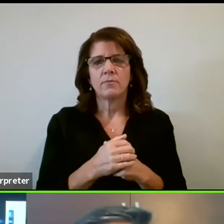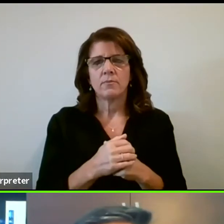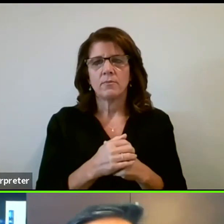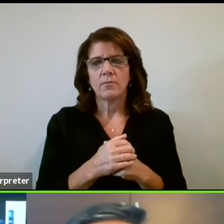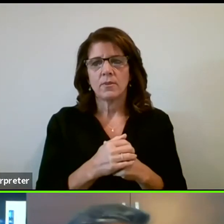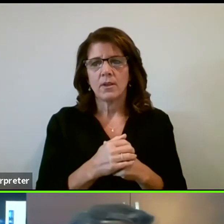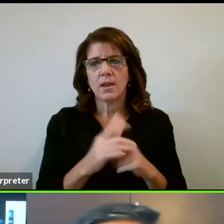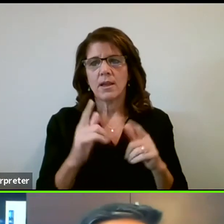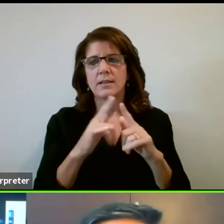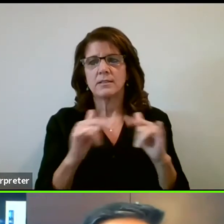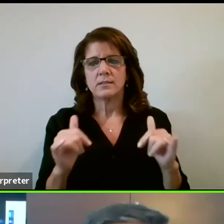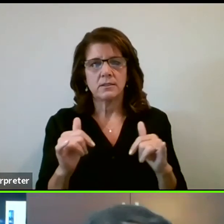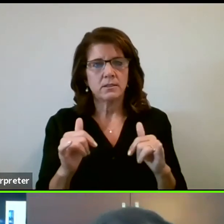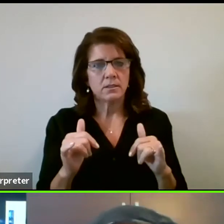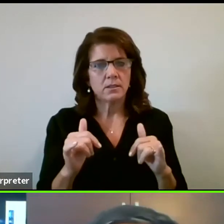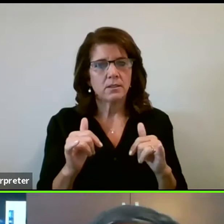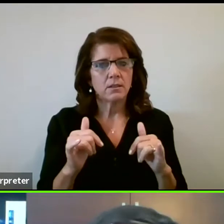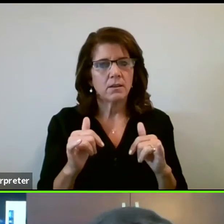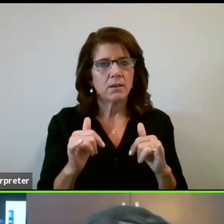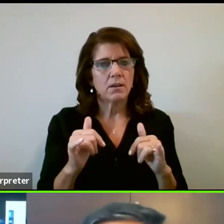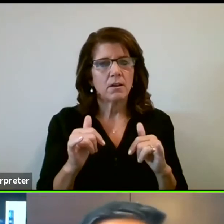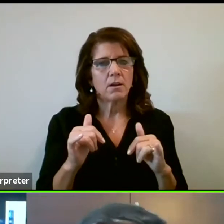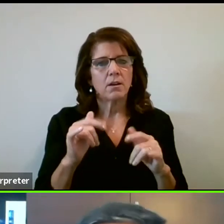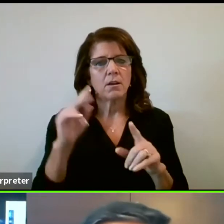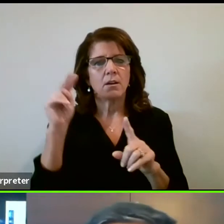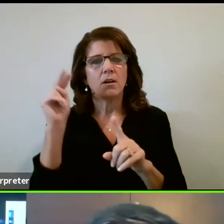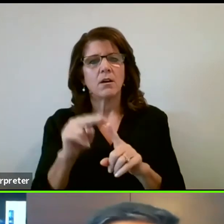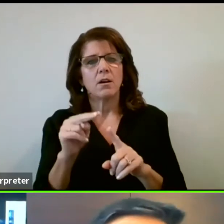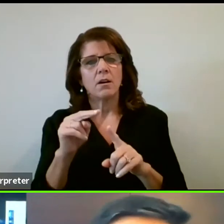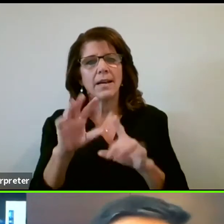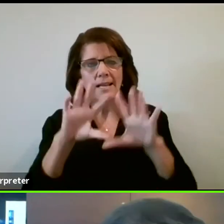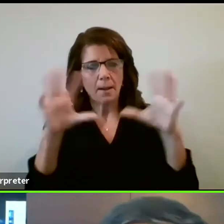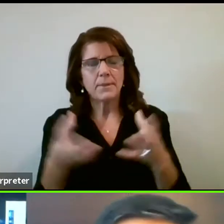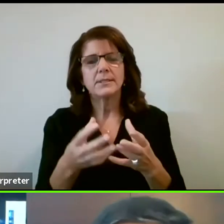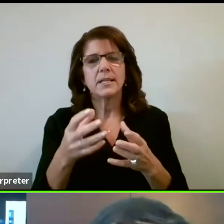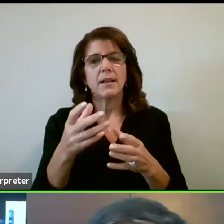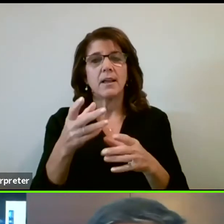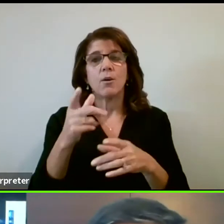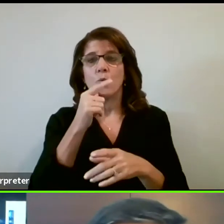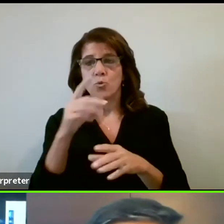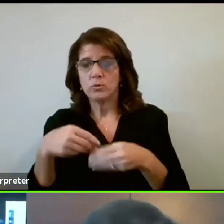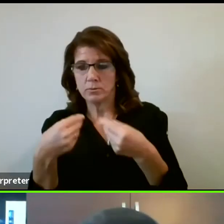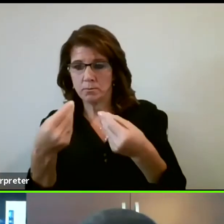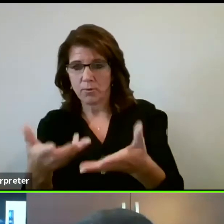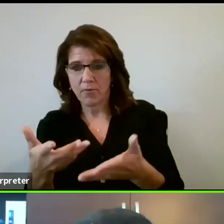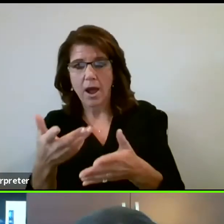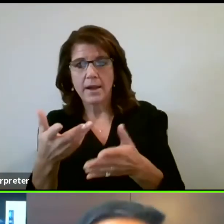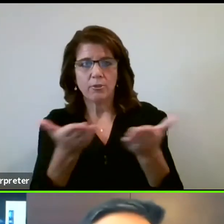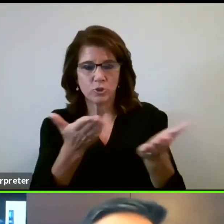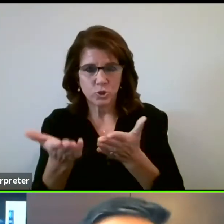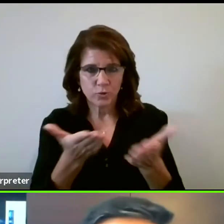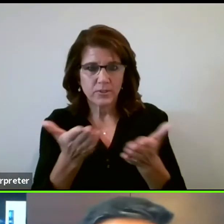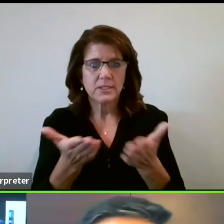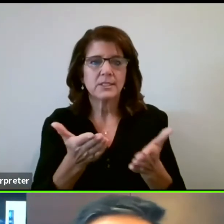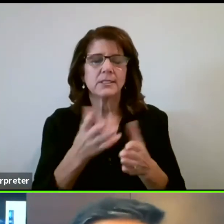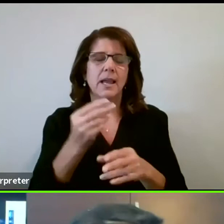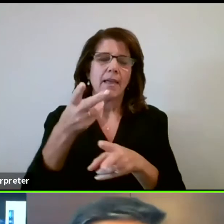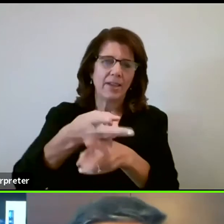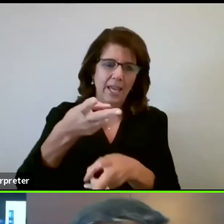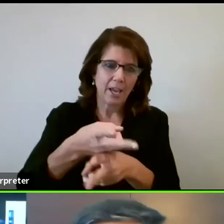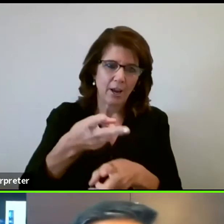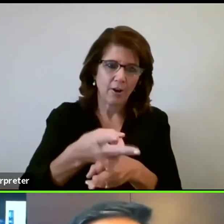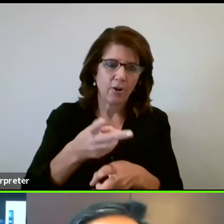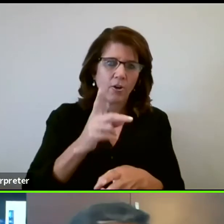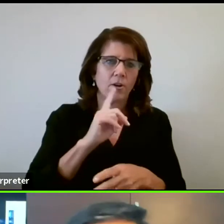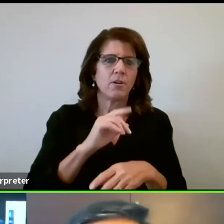time compensate the professional caregivers that are delivering services that are actually